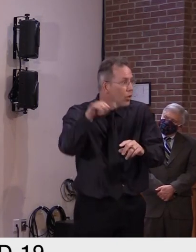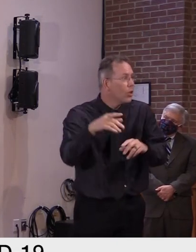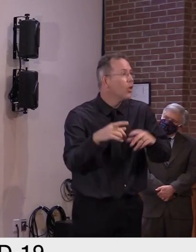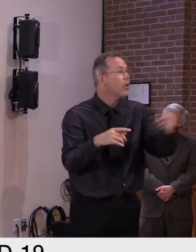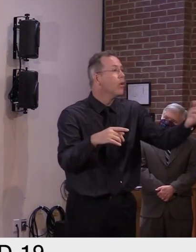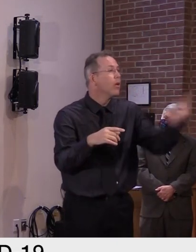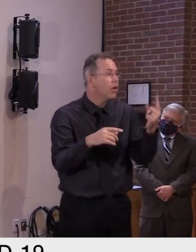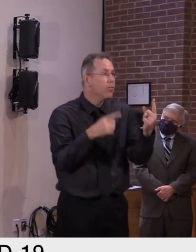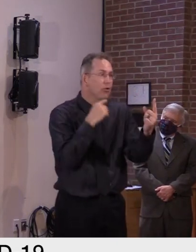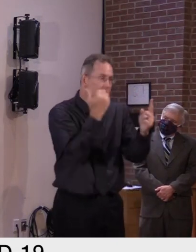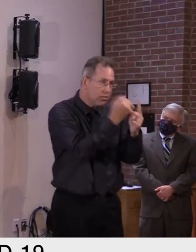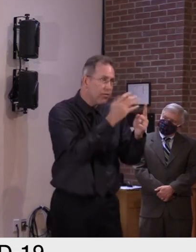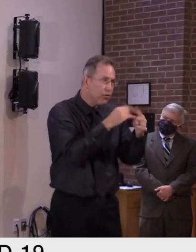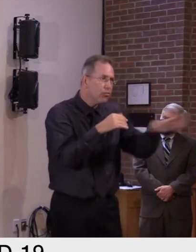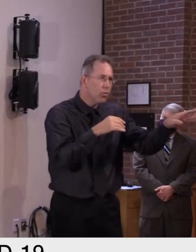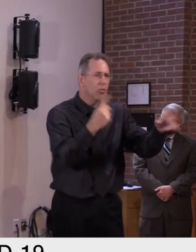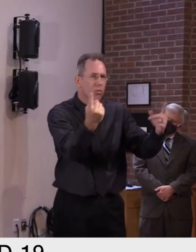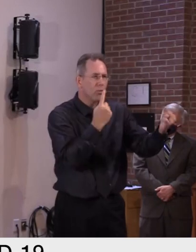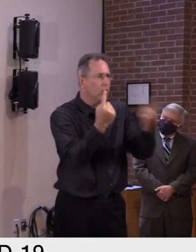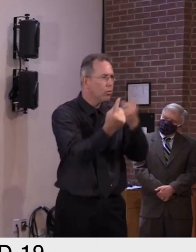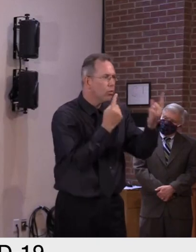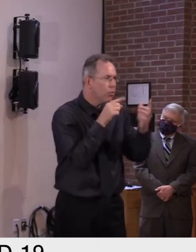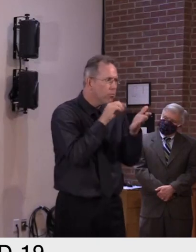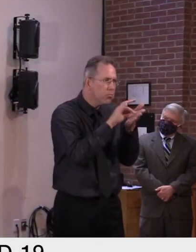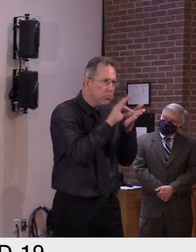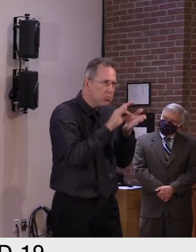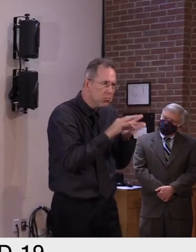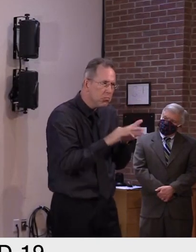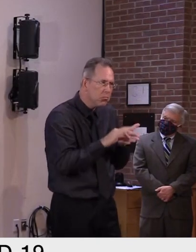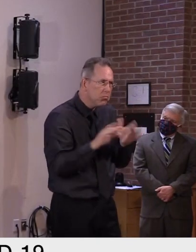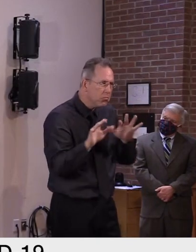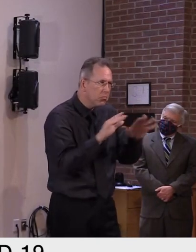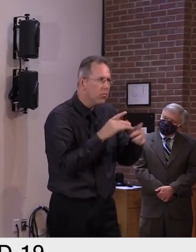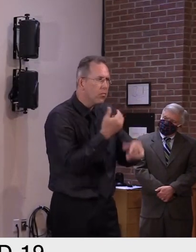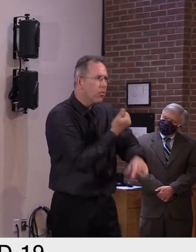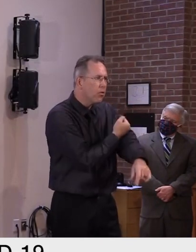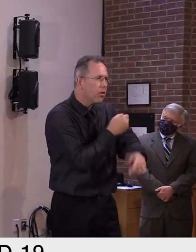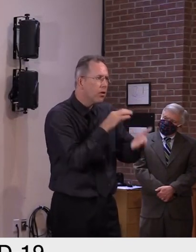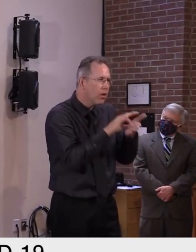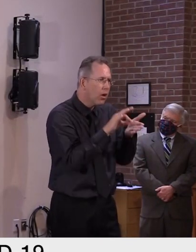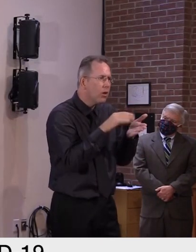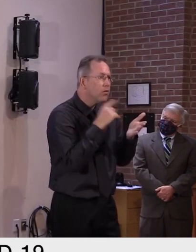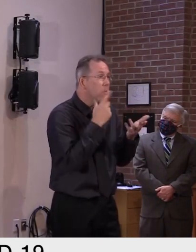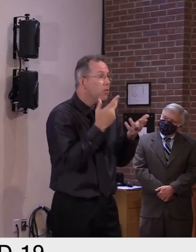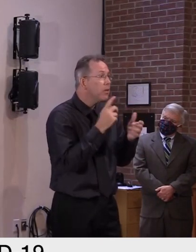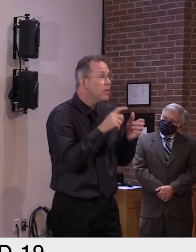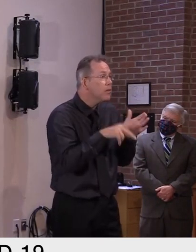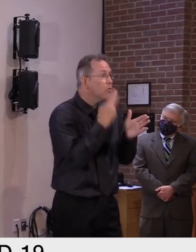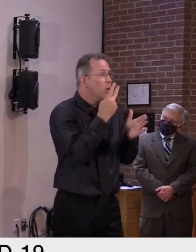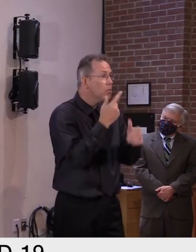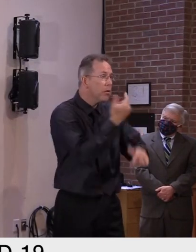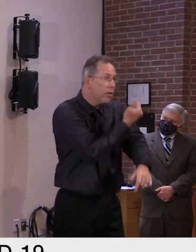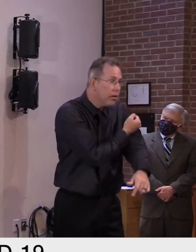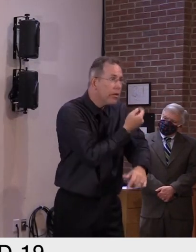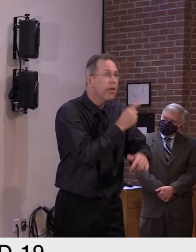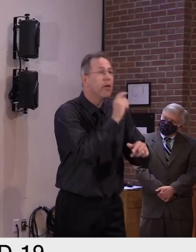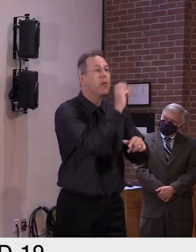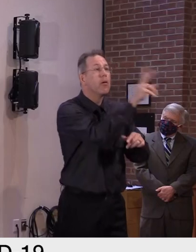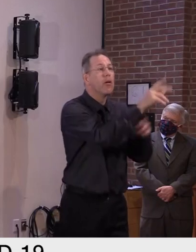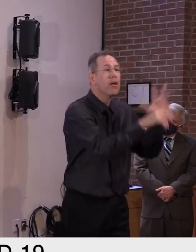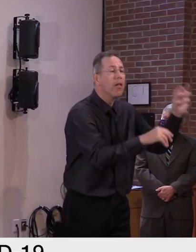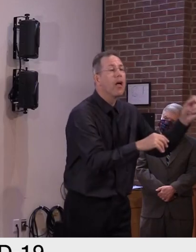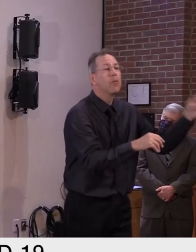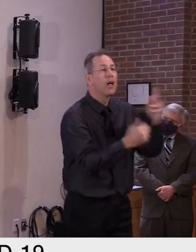very important to be the understanding of who's gotten which drug at what dose, and do they need another